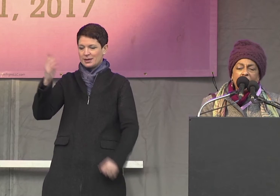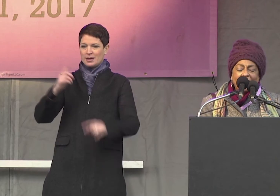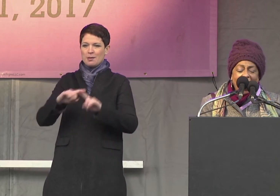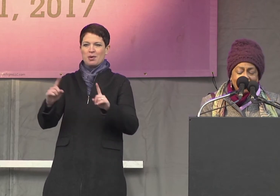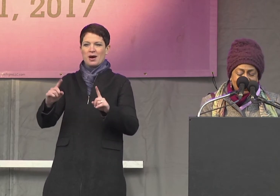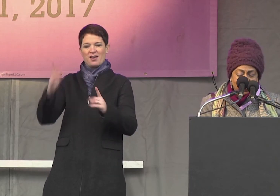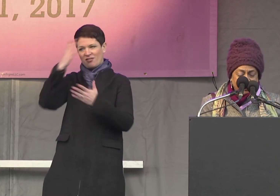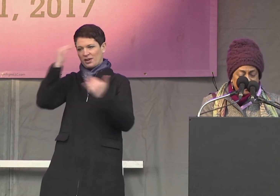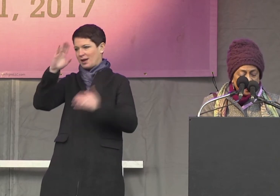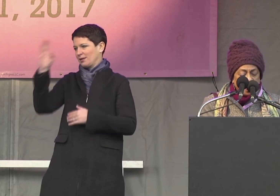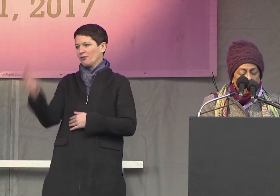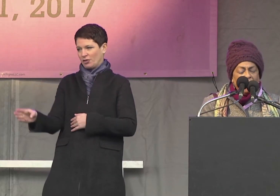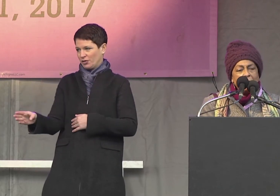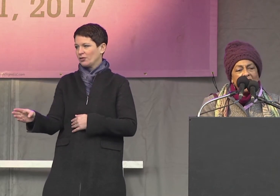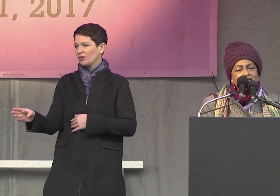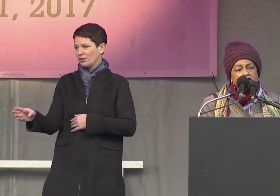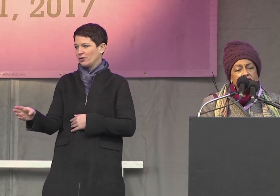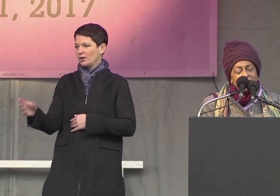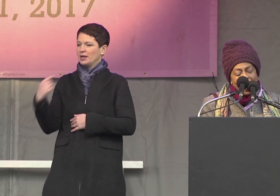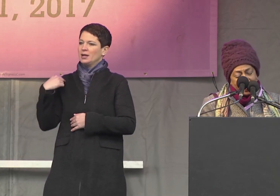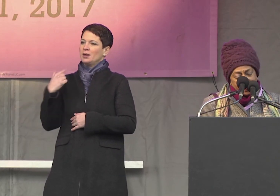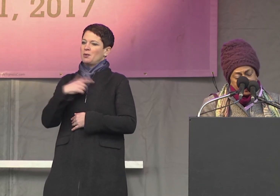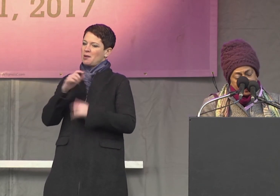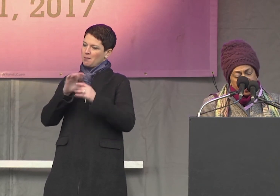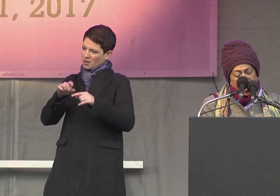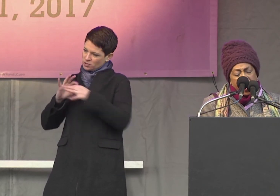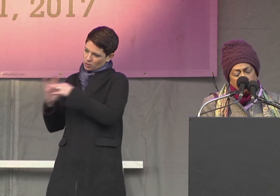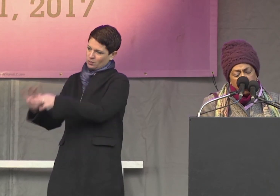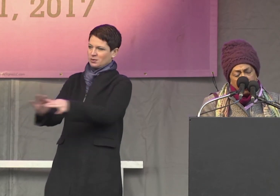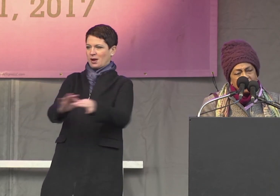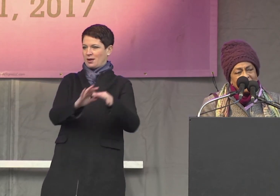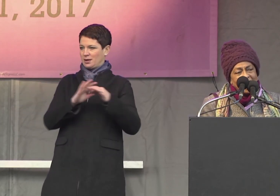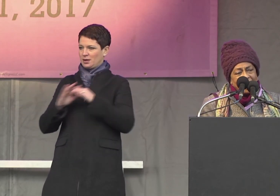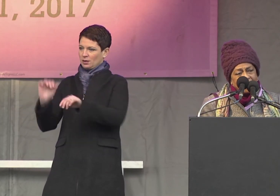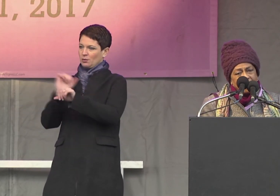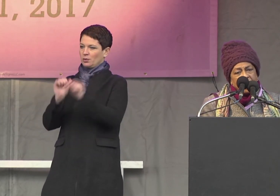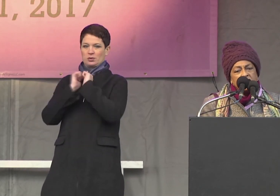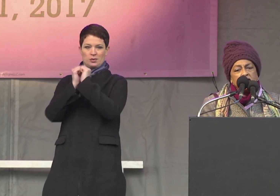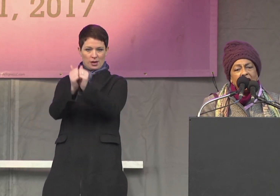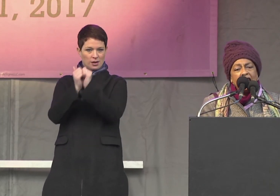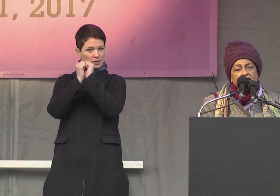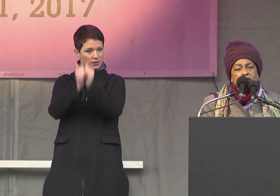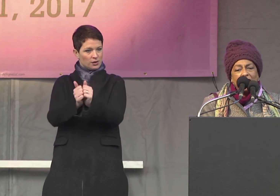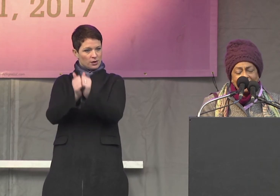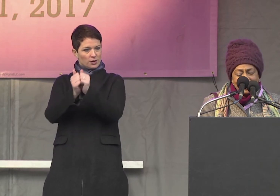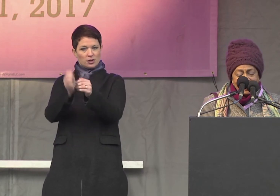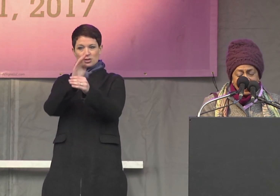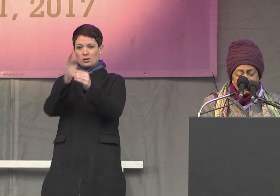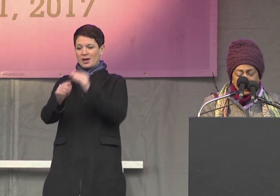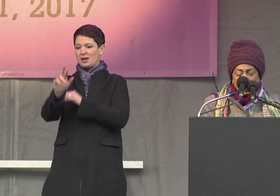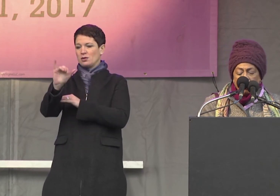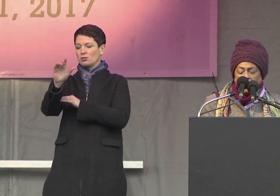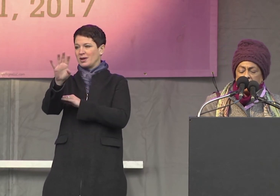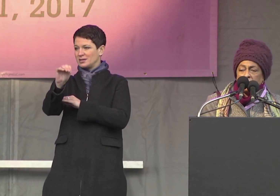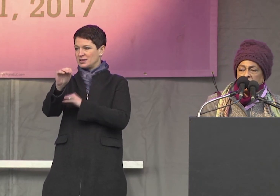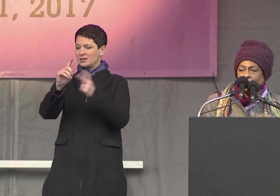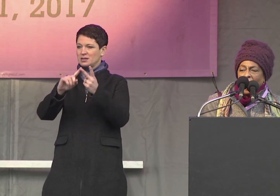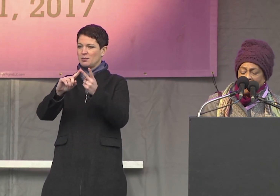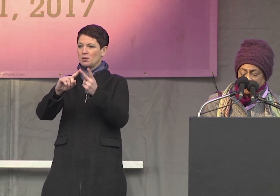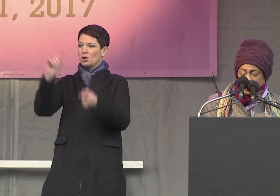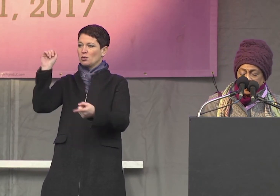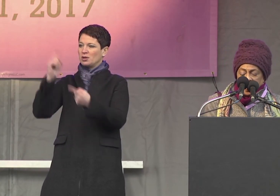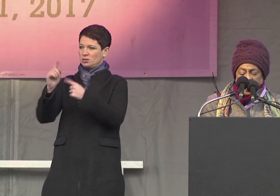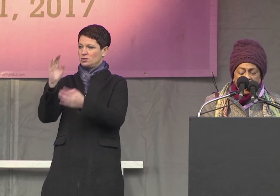not forgotten. We must unite and work together to end racism,